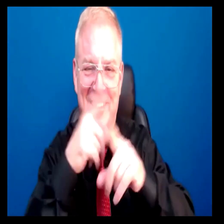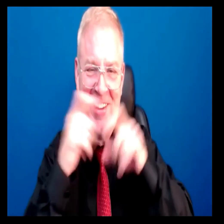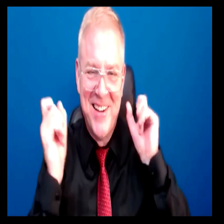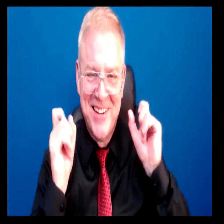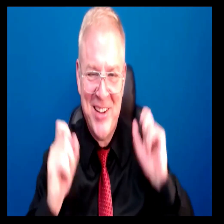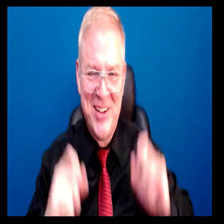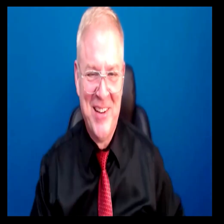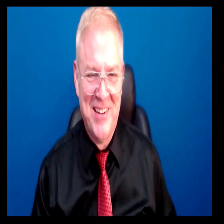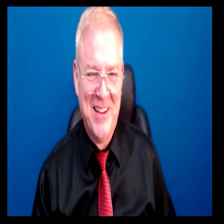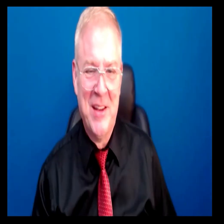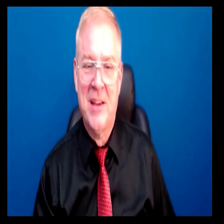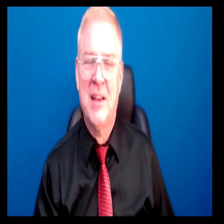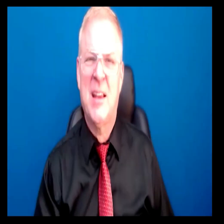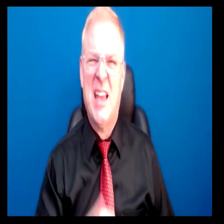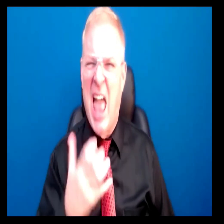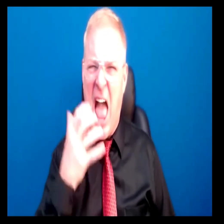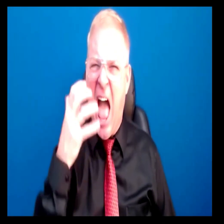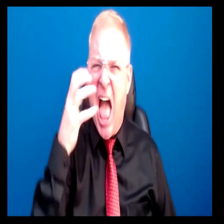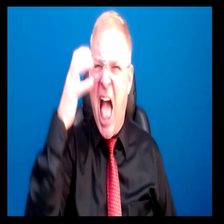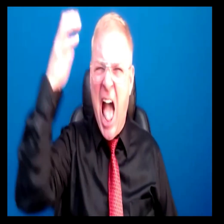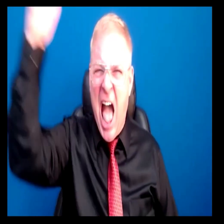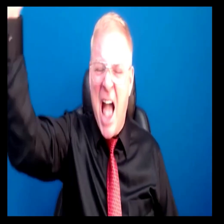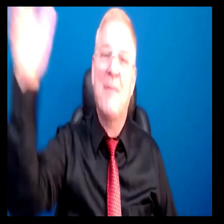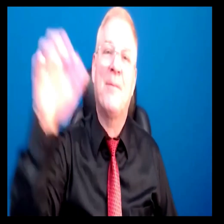Ugly. Ugly.